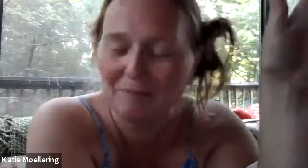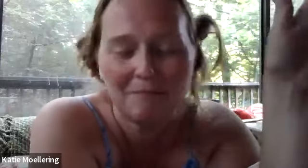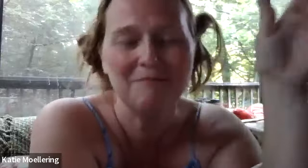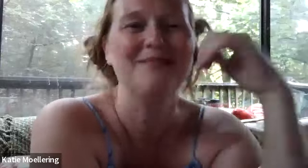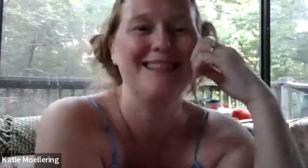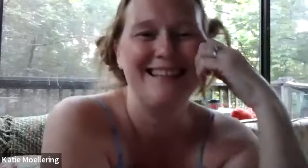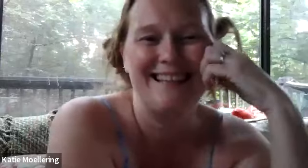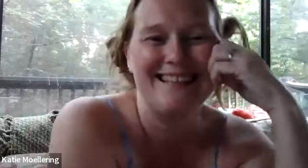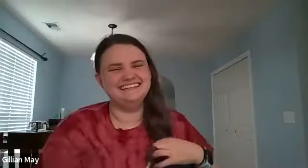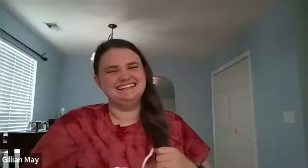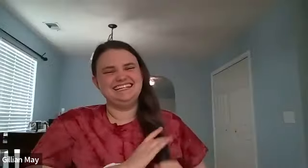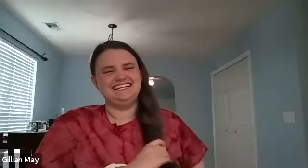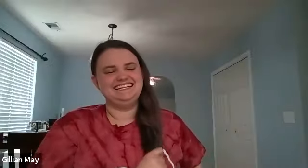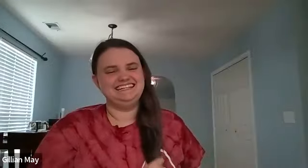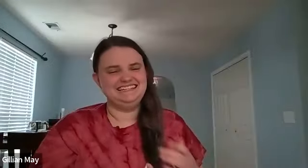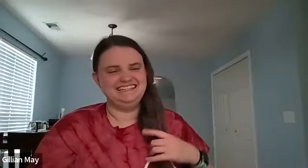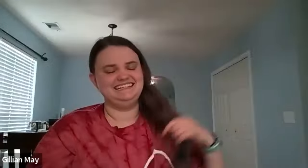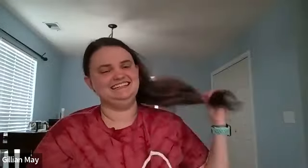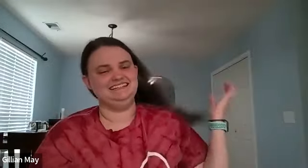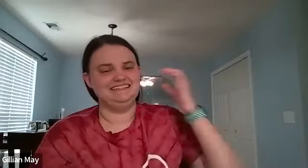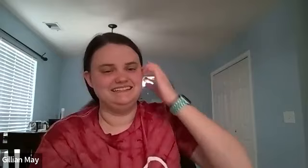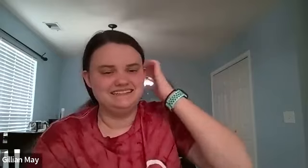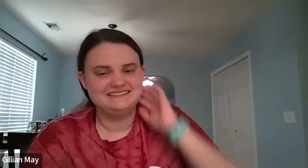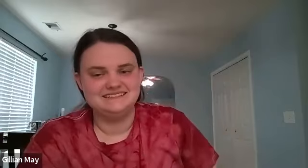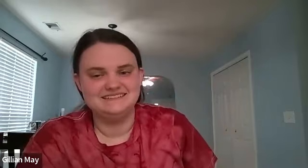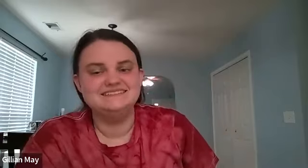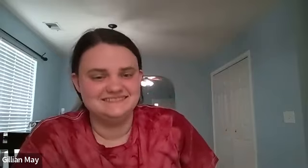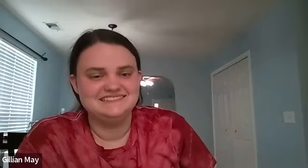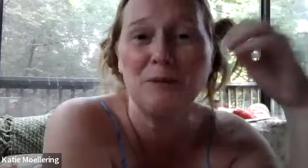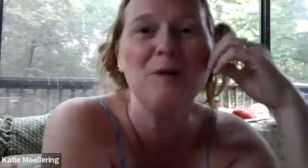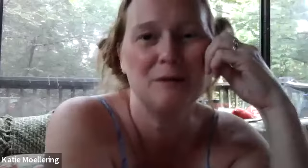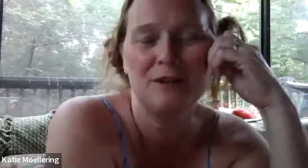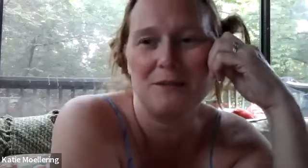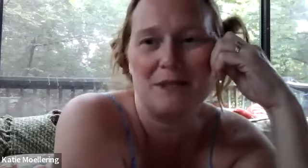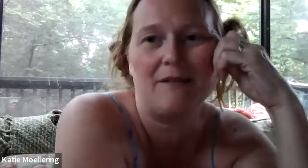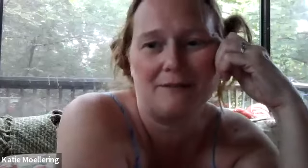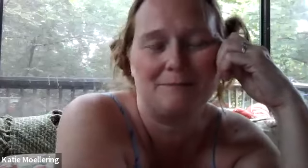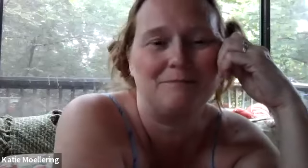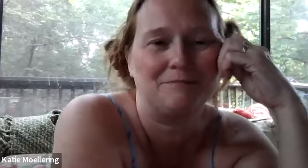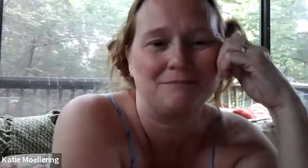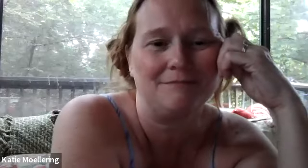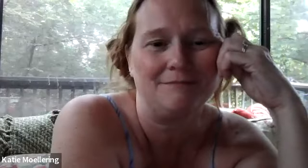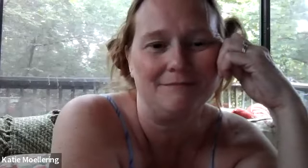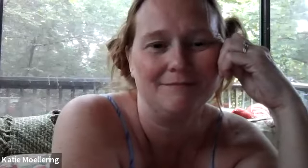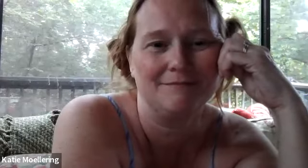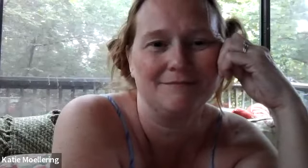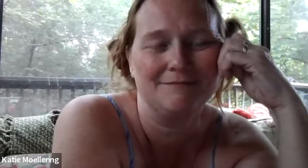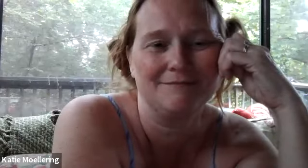Gillian, if you want to skip next week, that's fine. But I'll open the room and we'll do some stuff. So yeah, I just thought that'd be